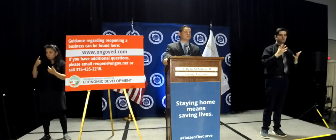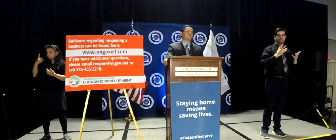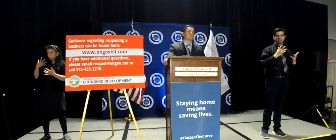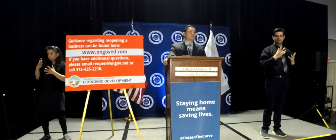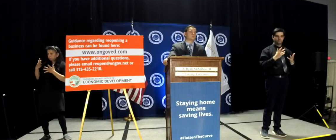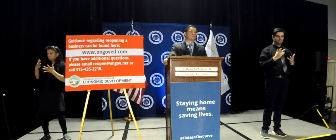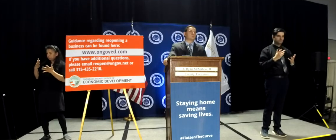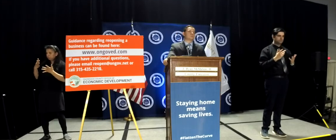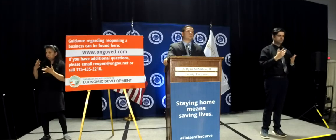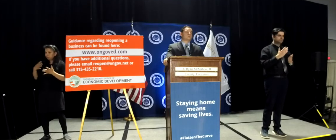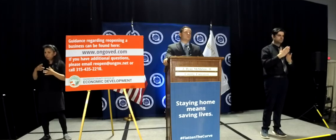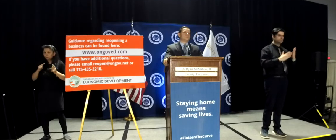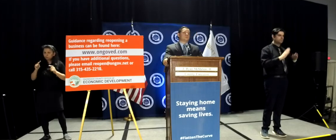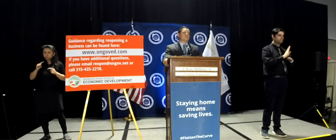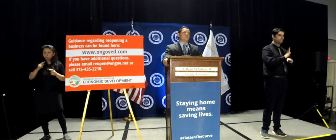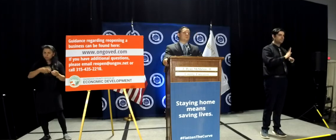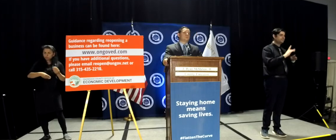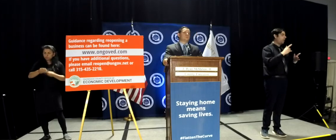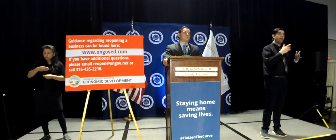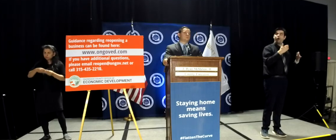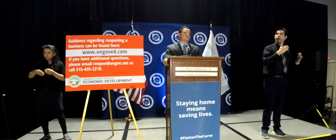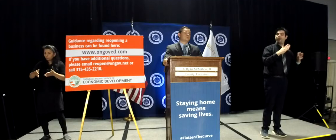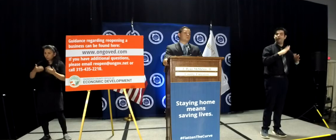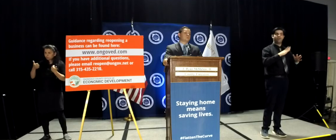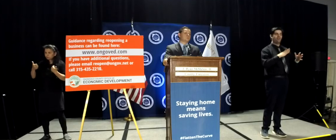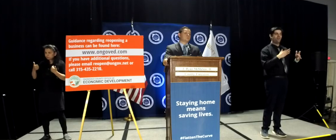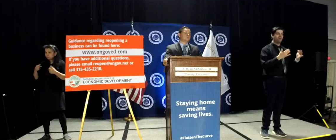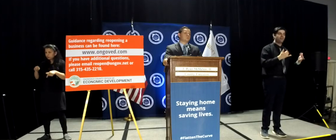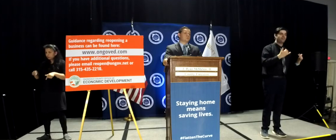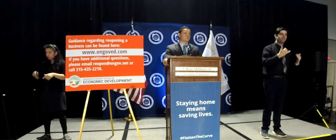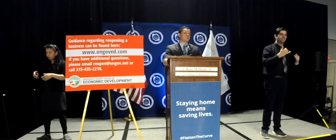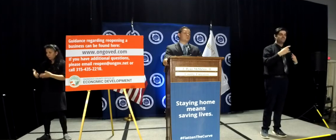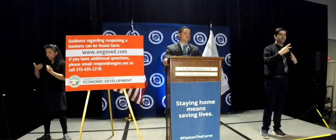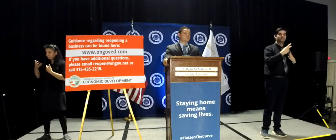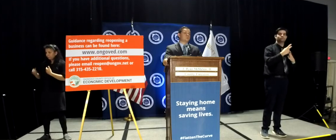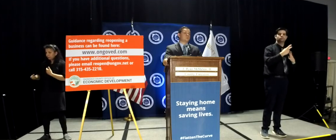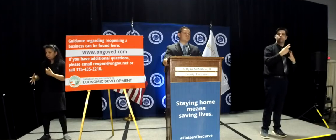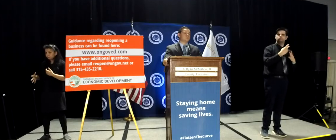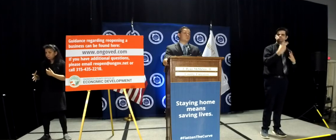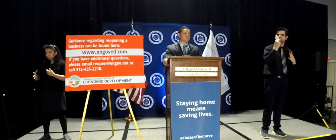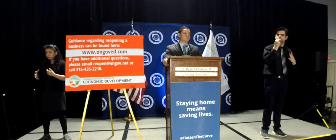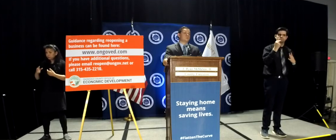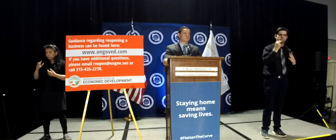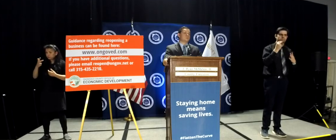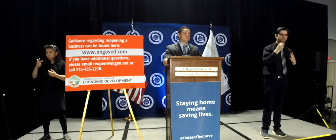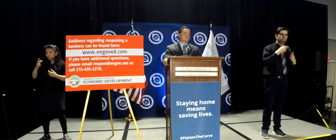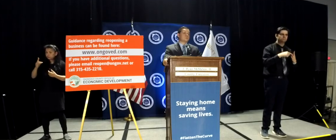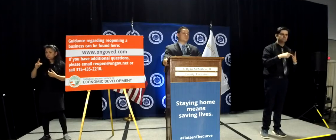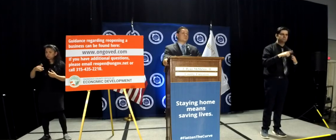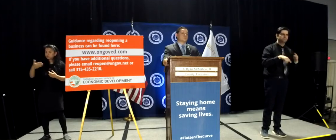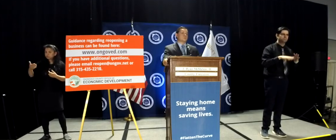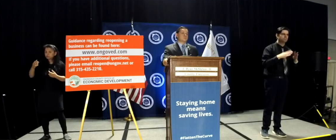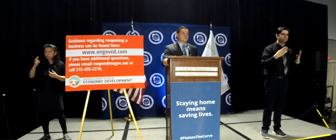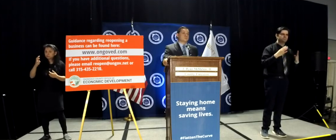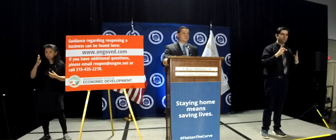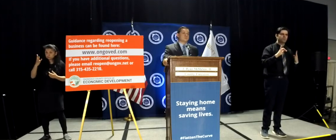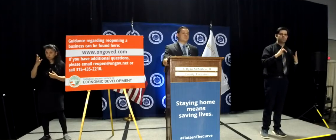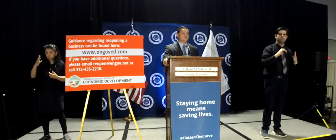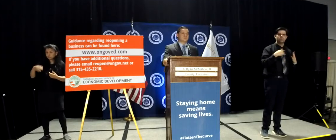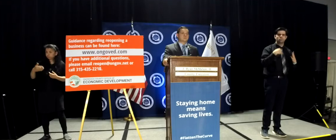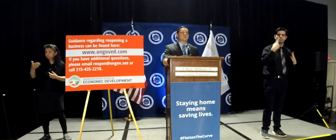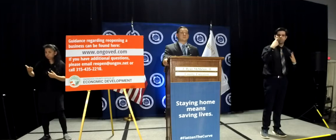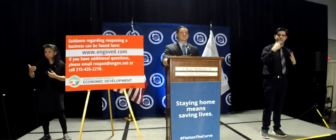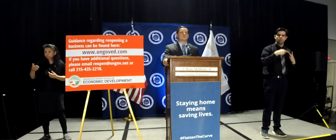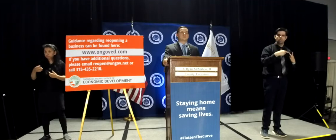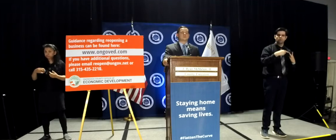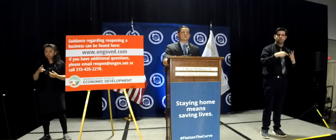2 now aren't reopening. So we've got phase 3 and 4 still coming up, and some people are saying, why don't we write this guidance